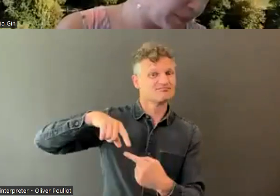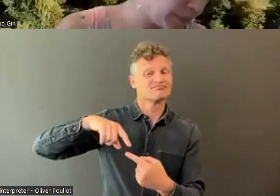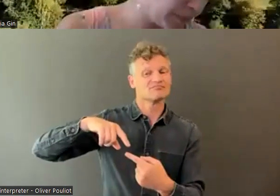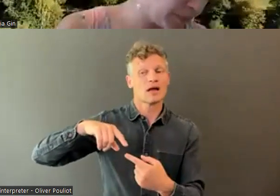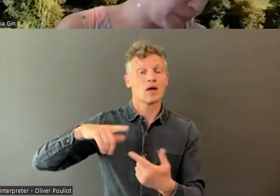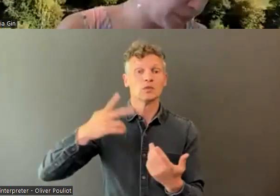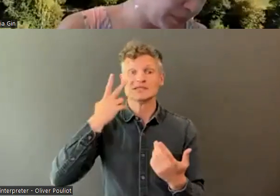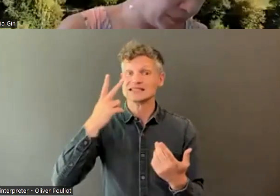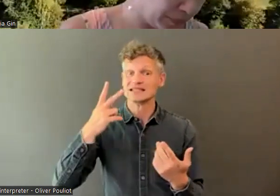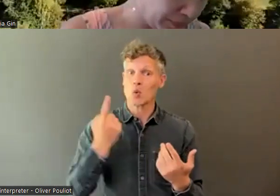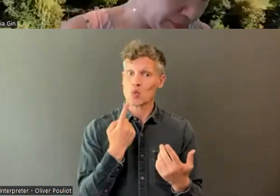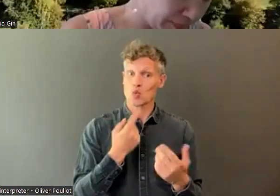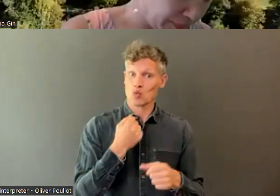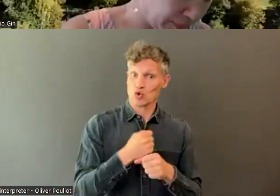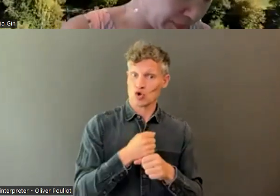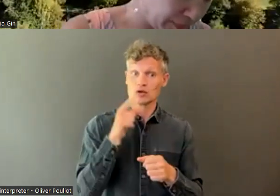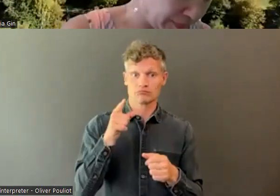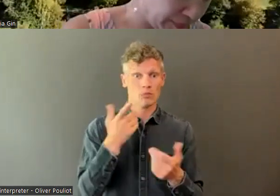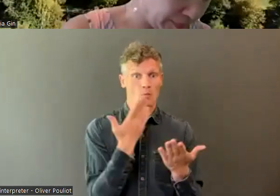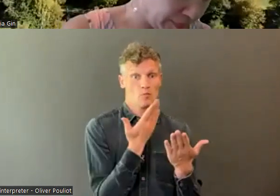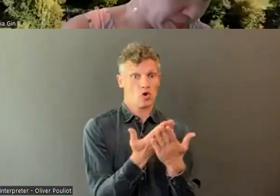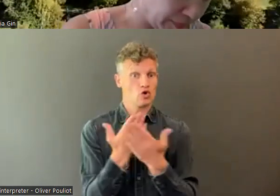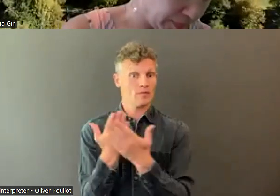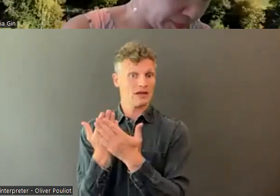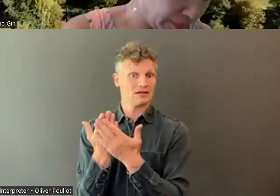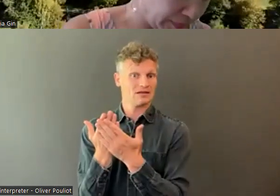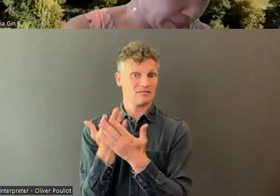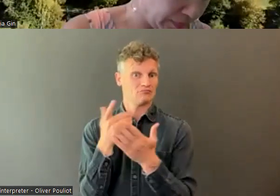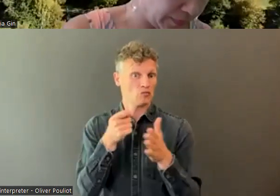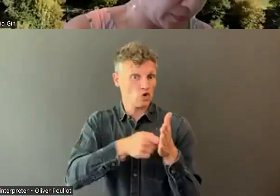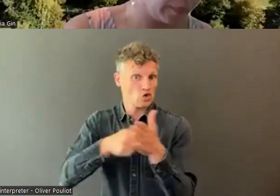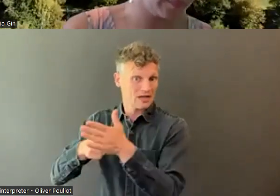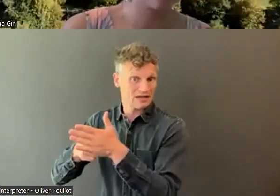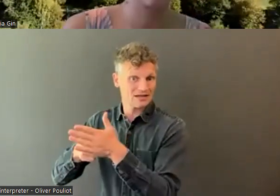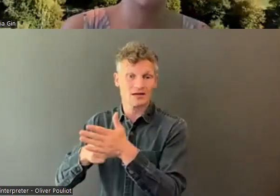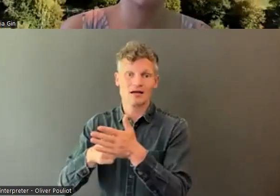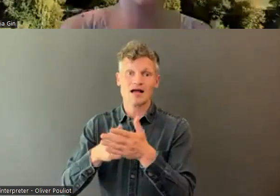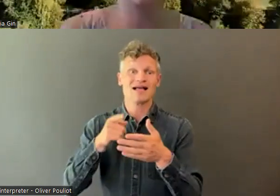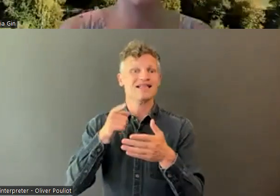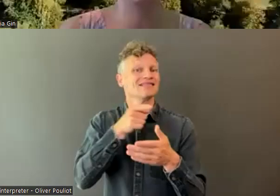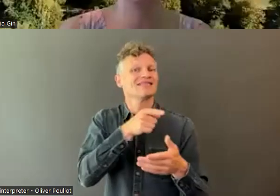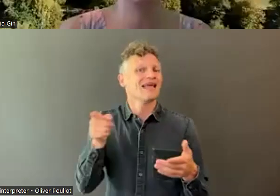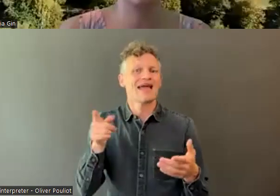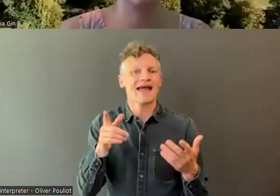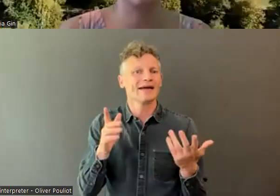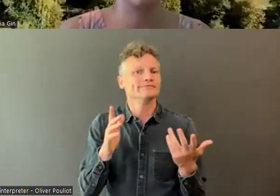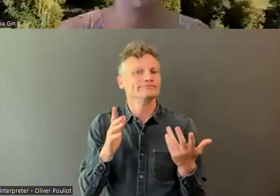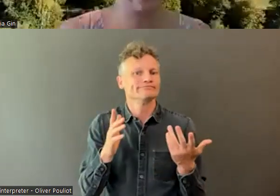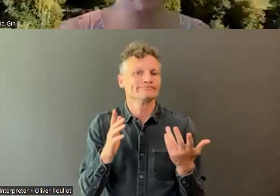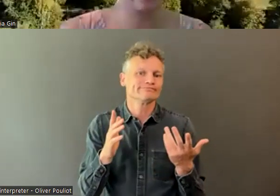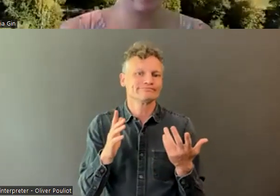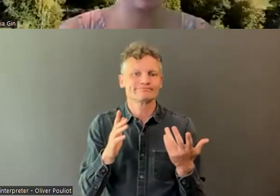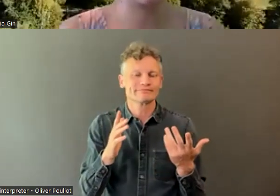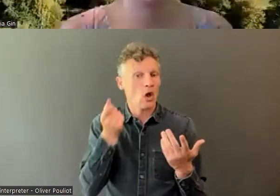the procurement process, a lot of times they don't understand the full range of the accessibilities and the policies and the